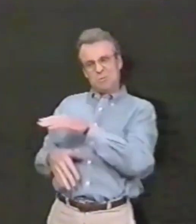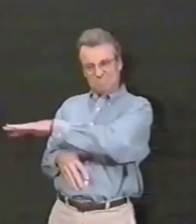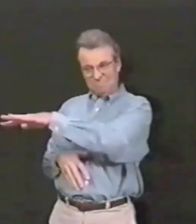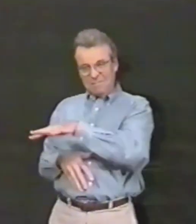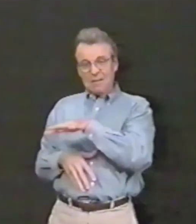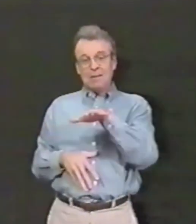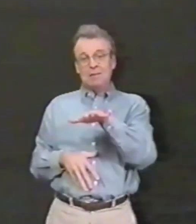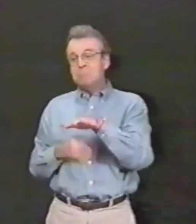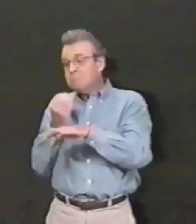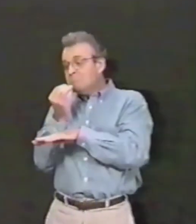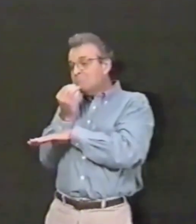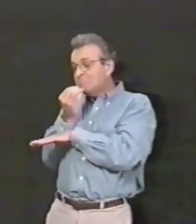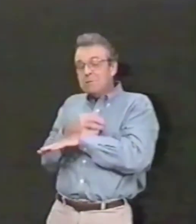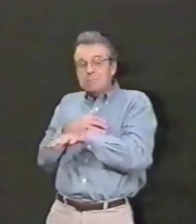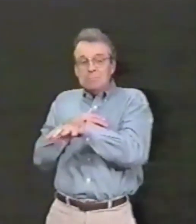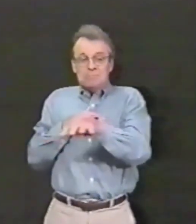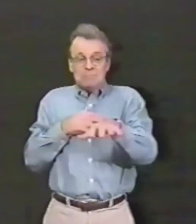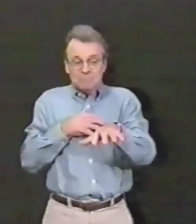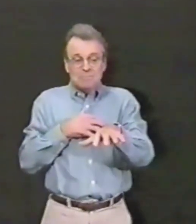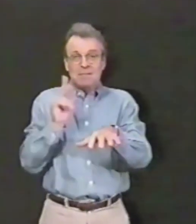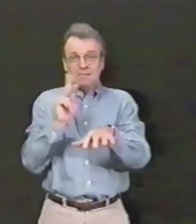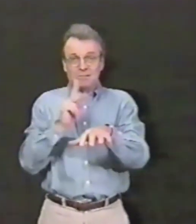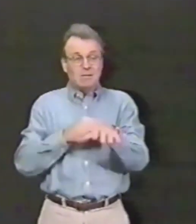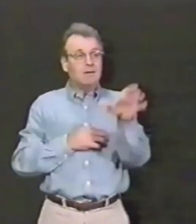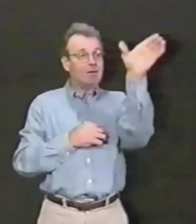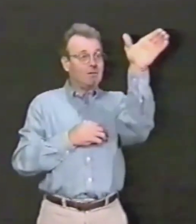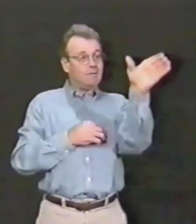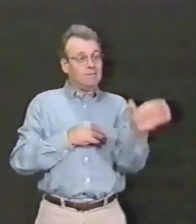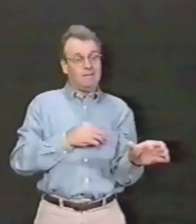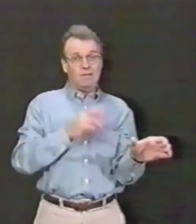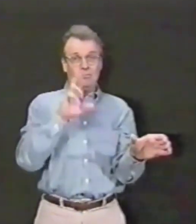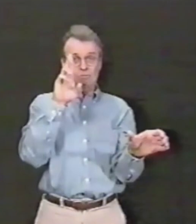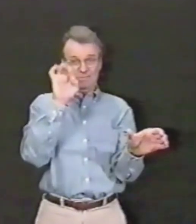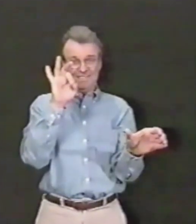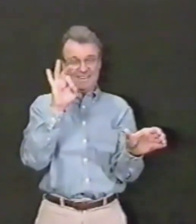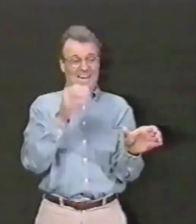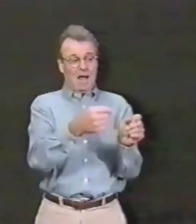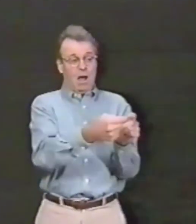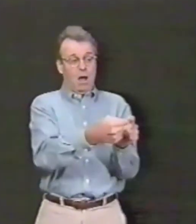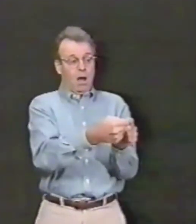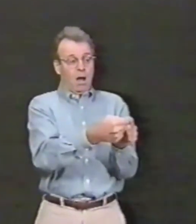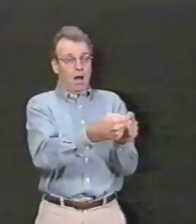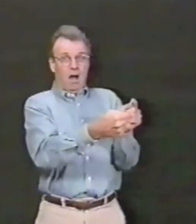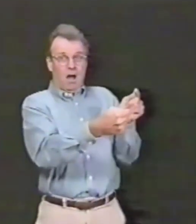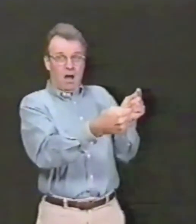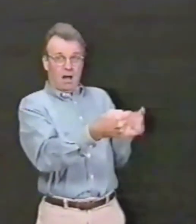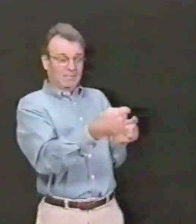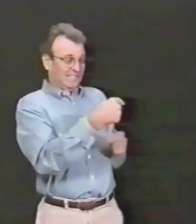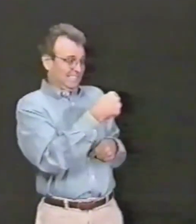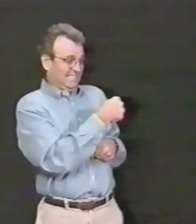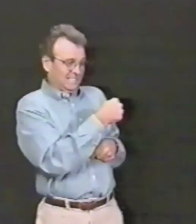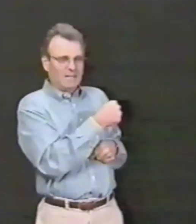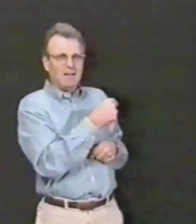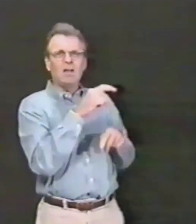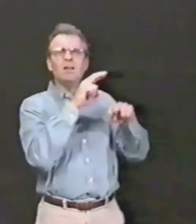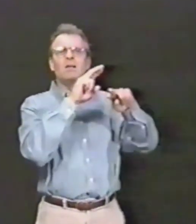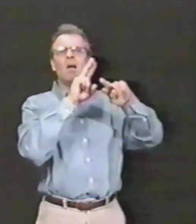And on that side is where the driver sits and passenger. On the opposite side, we have